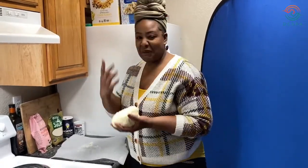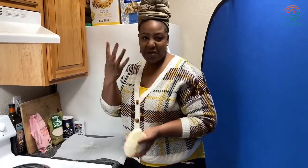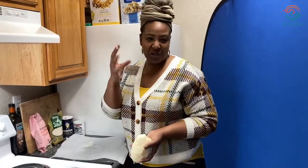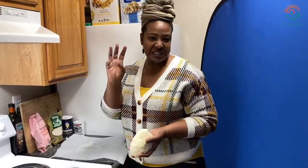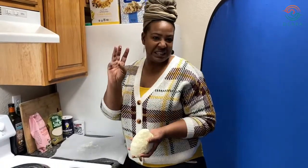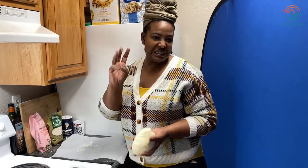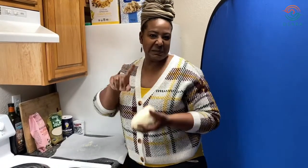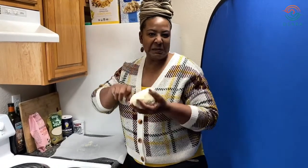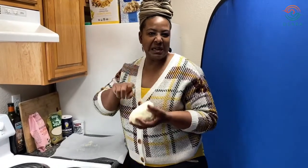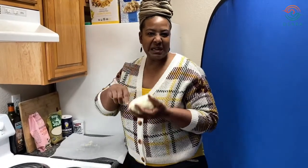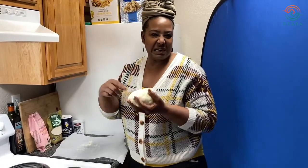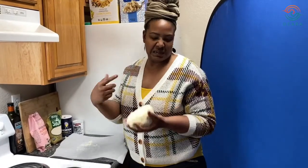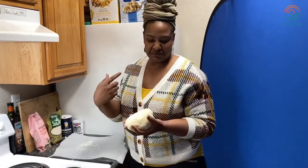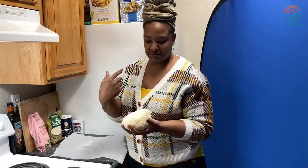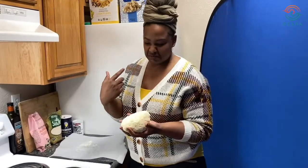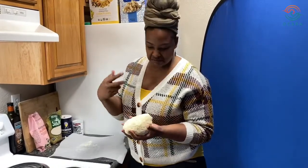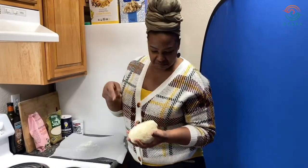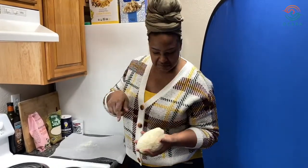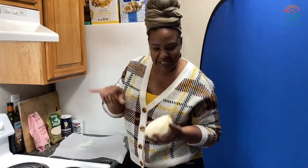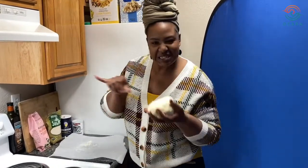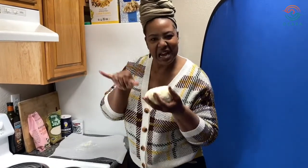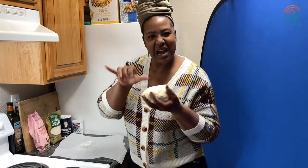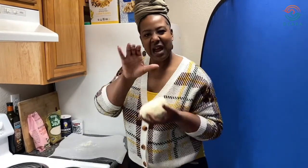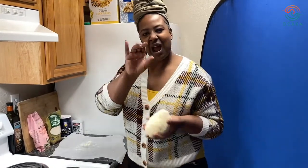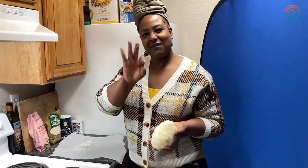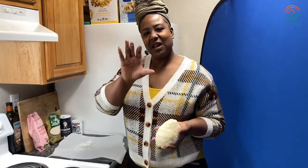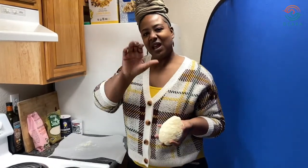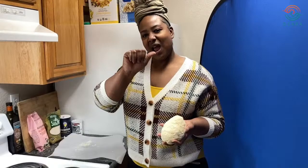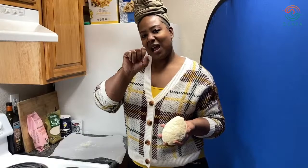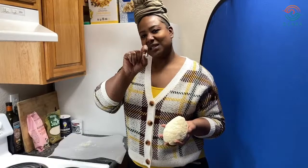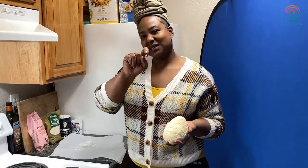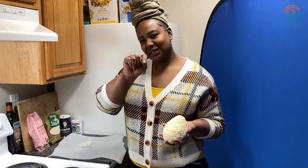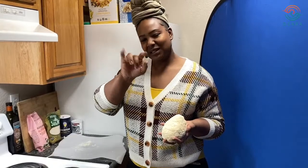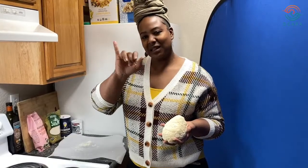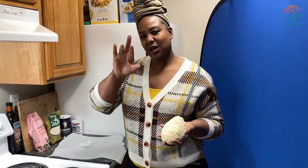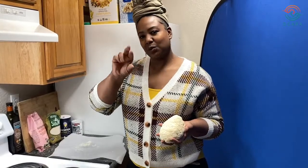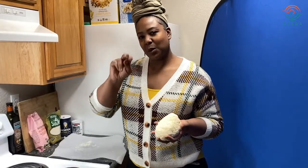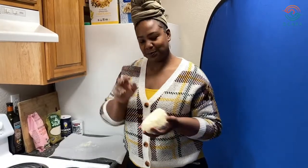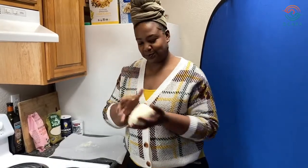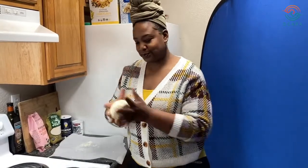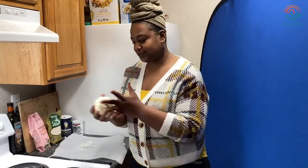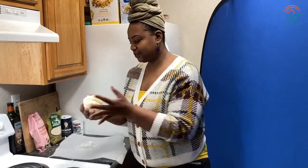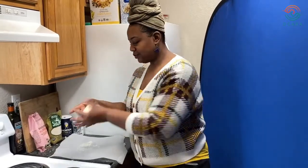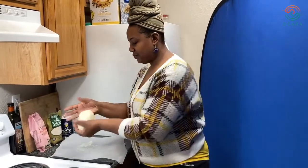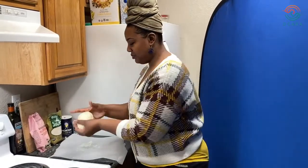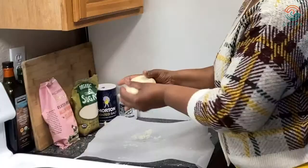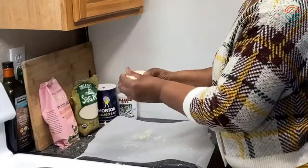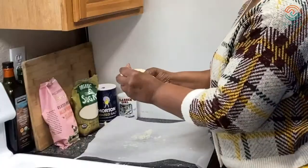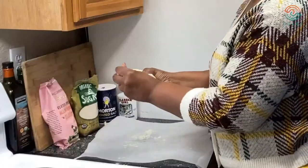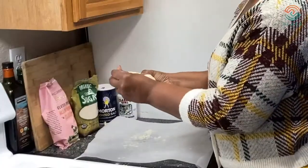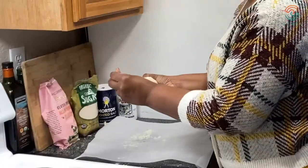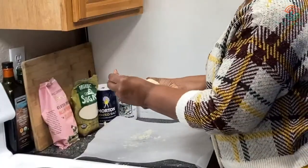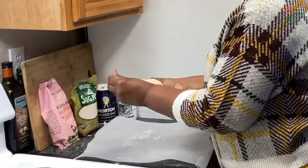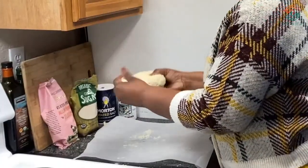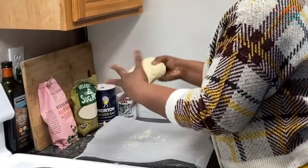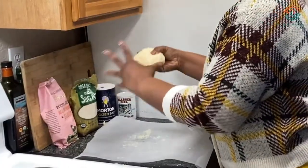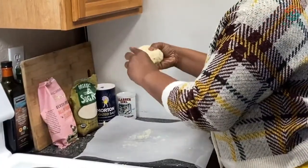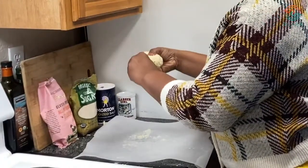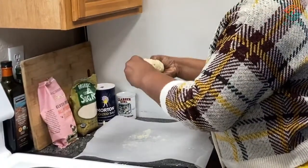Once you've finished, divide the ball of dough into 4 to 6 sections. Size will depend on how many biscuits will fit into the size